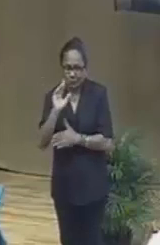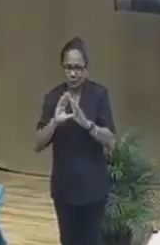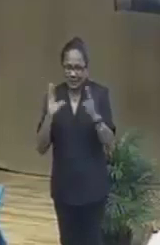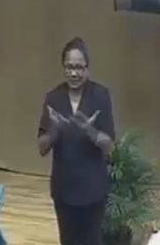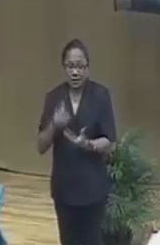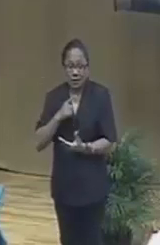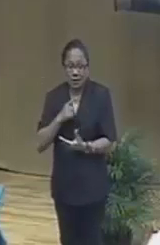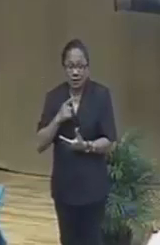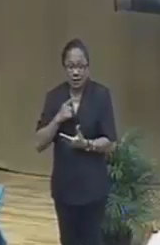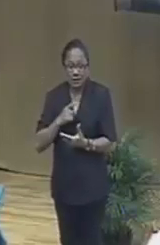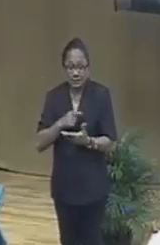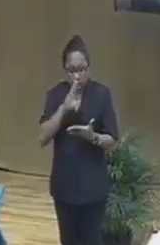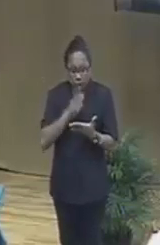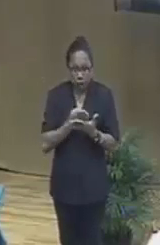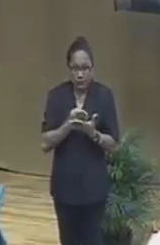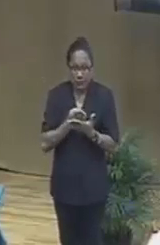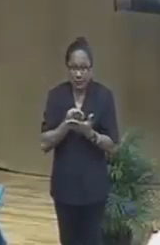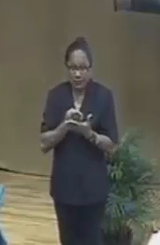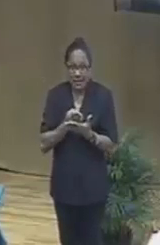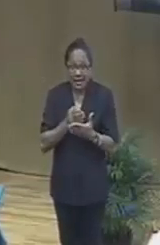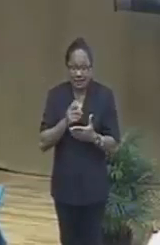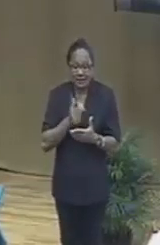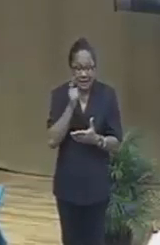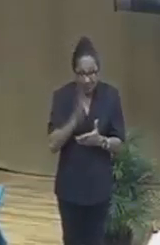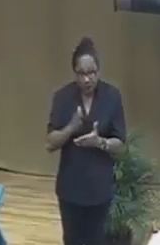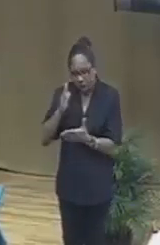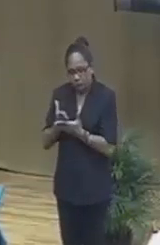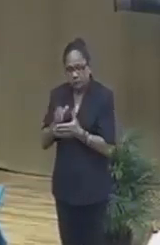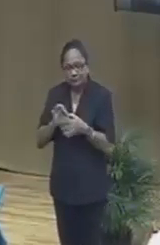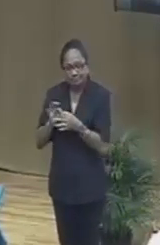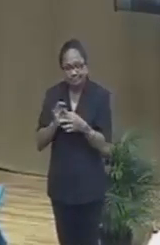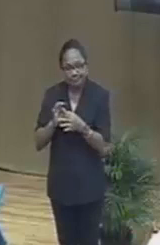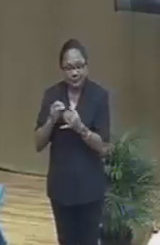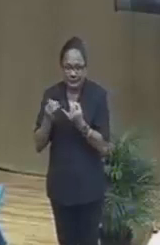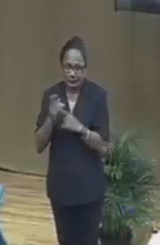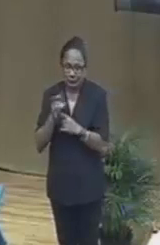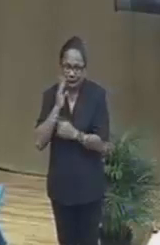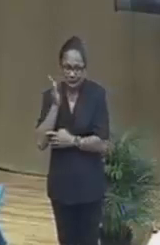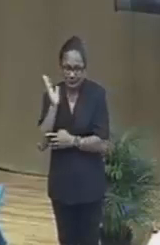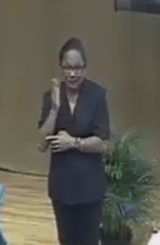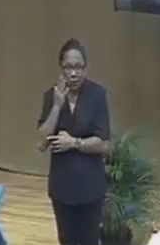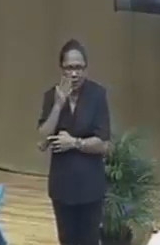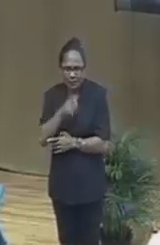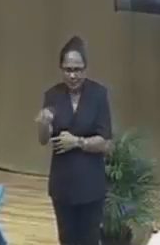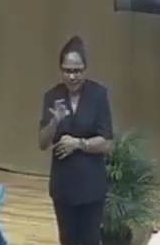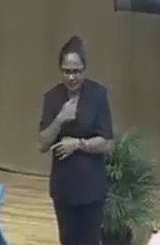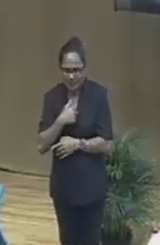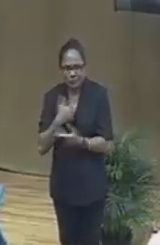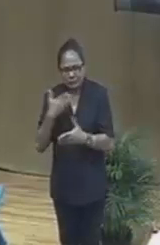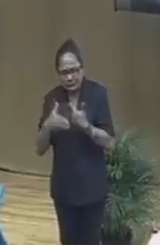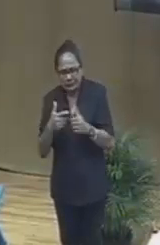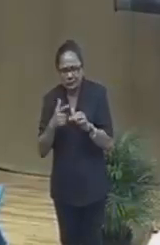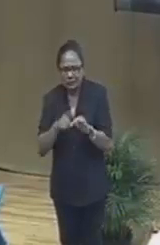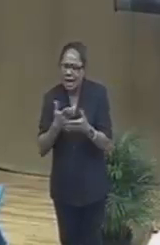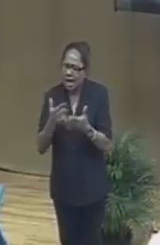because student-lecturer partnership is the key theme of our presentation. When I was asked to address the question, how did